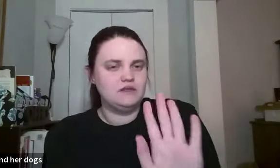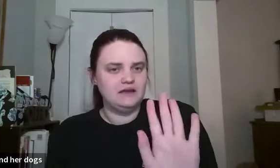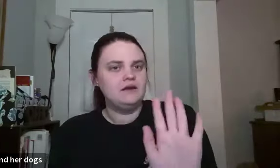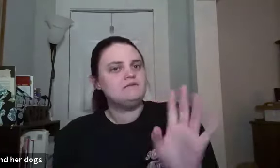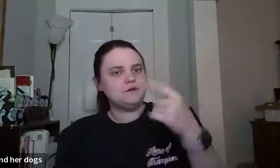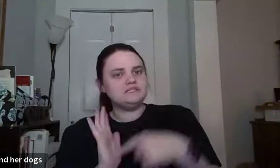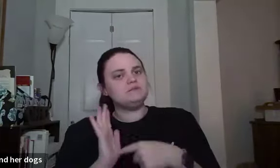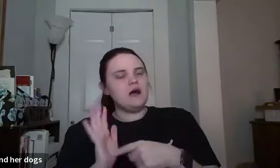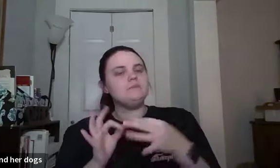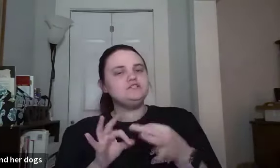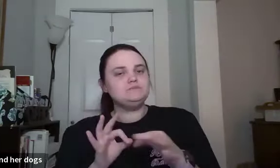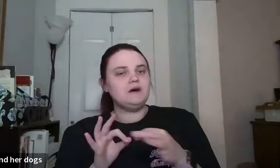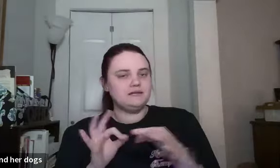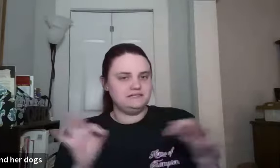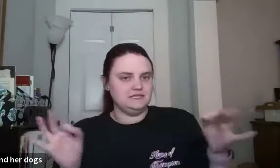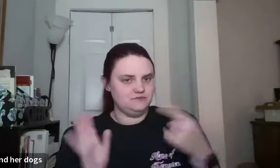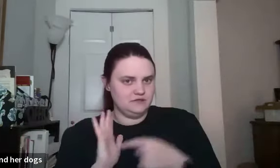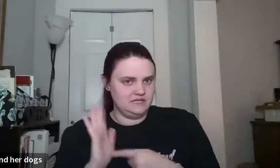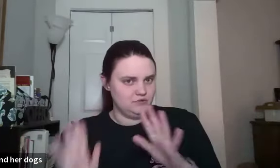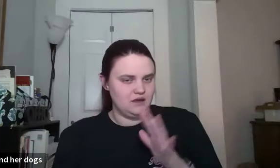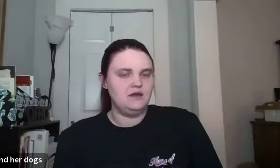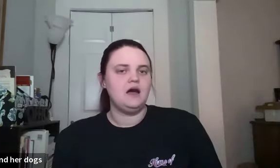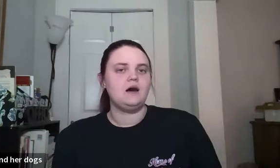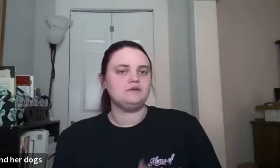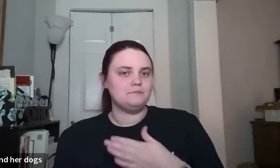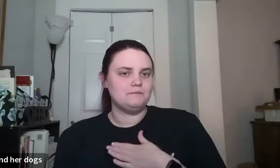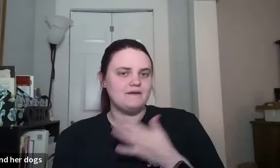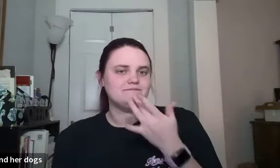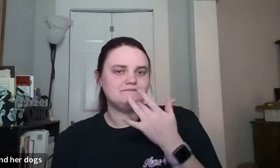like, for example, I'm going to do my sentence, for example, okay? I would go